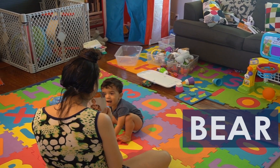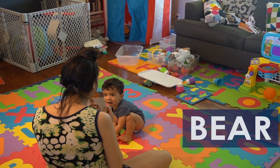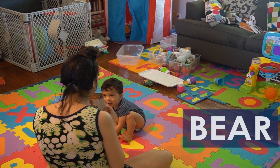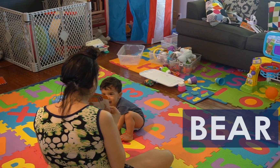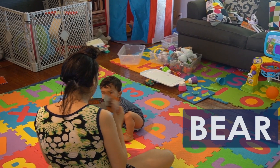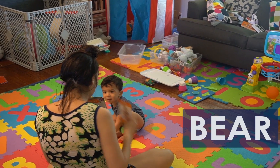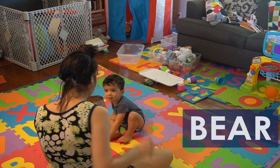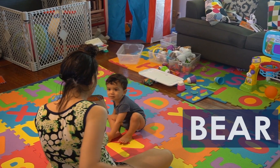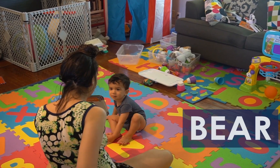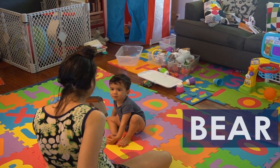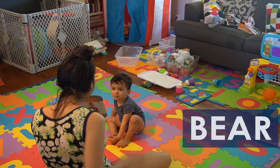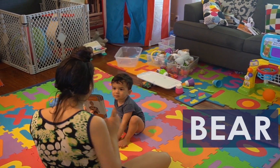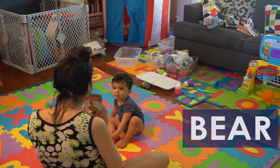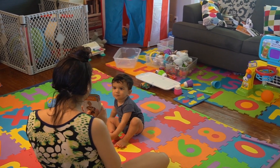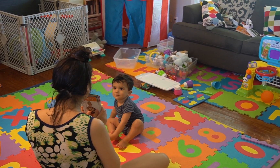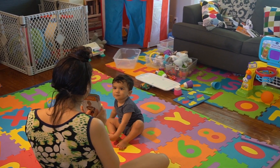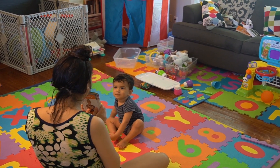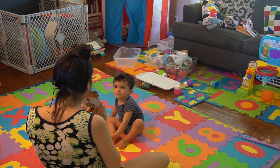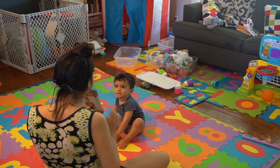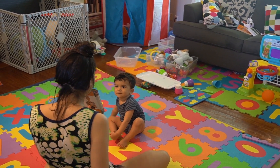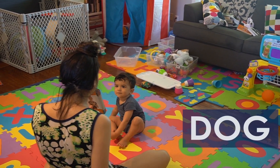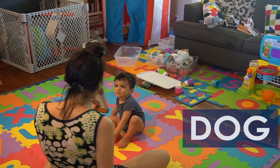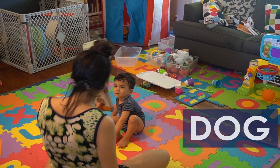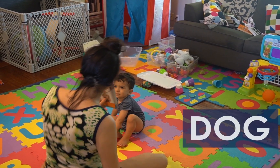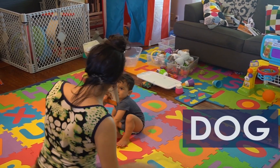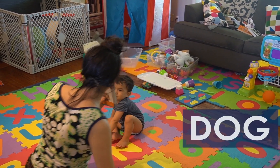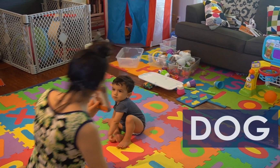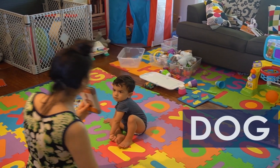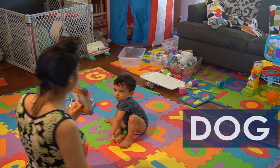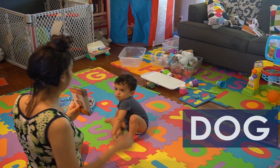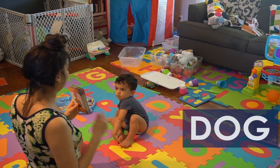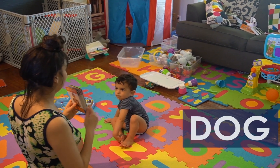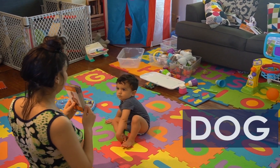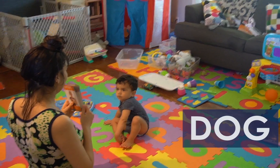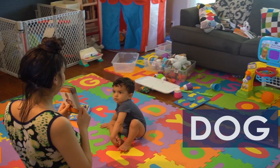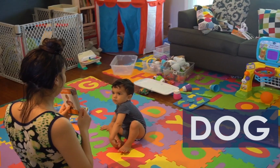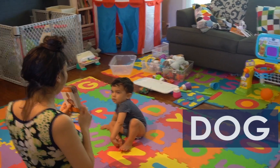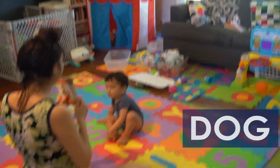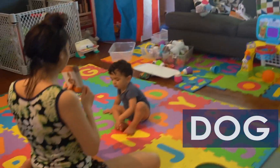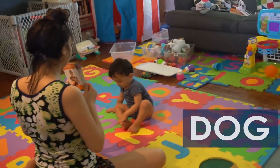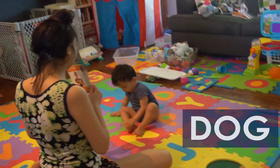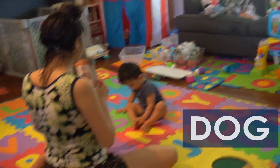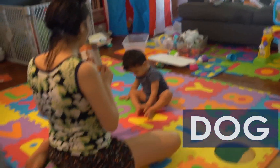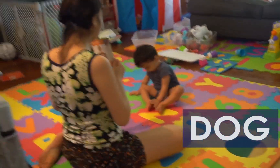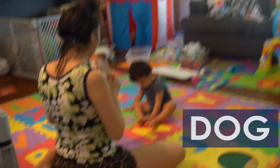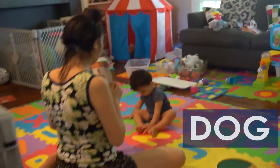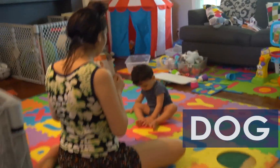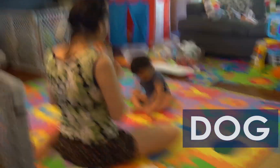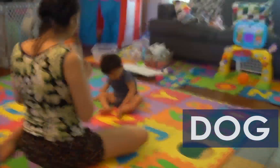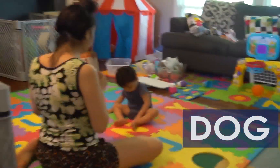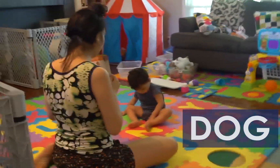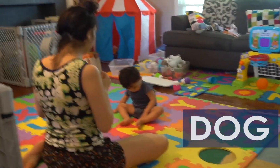Okay. I'll take that. Dog. What's the sign for dog? Dog. Dog. You know the dog? for dog?